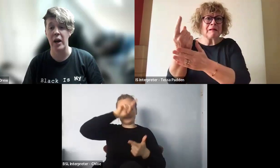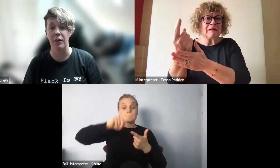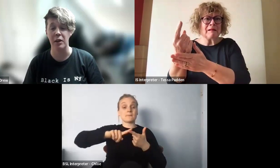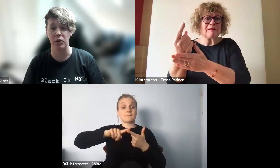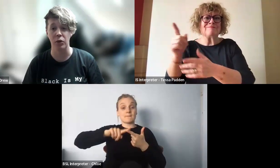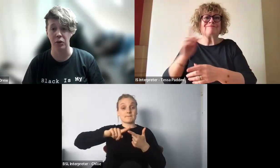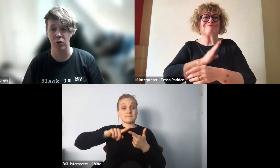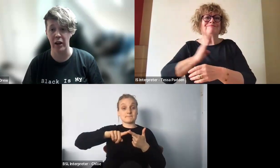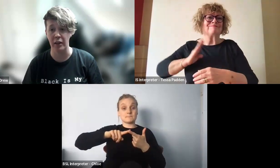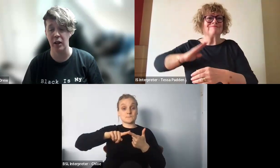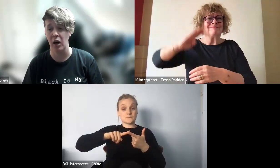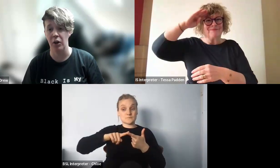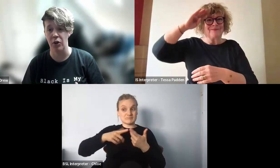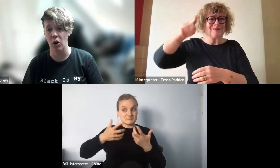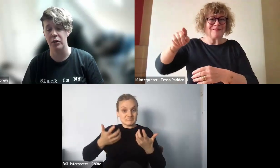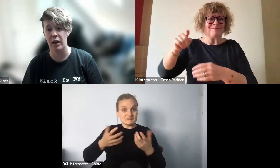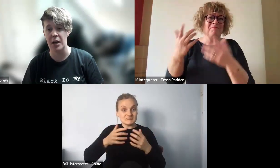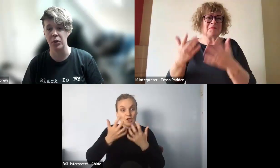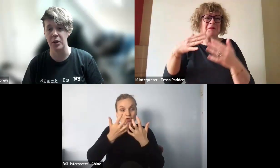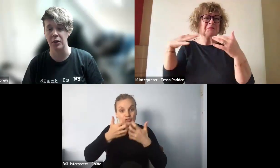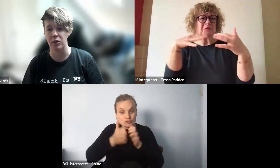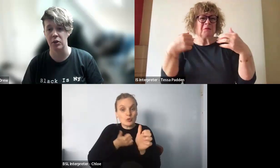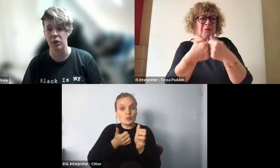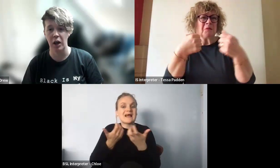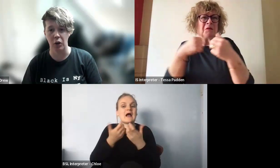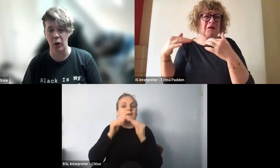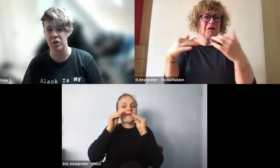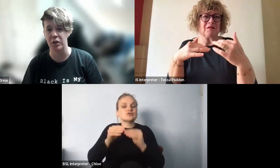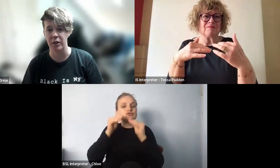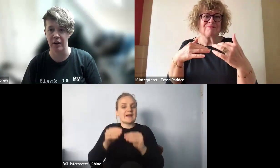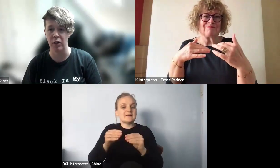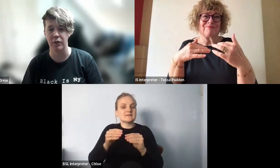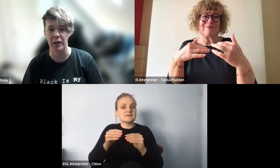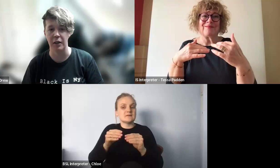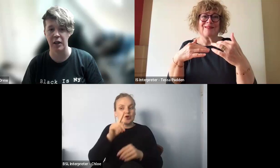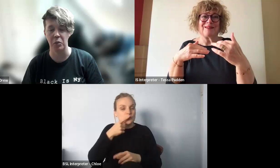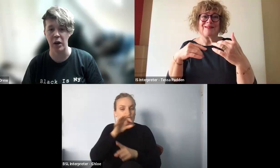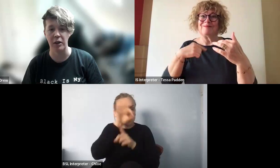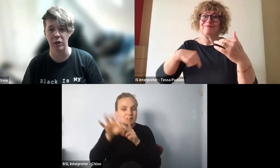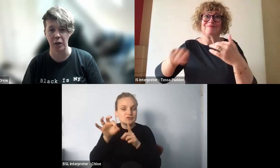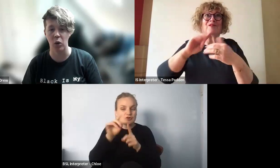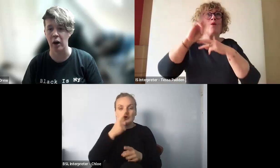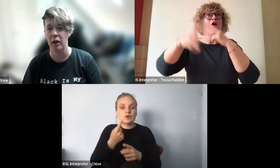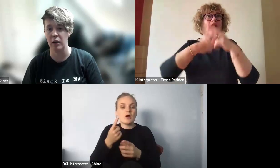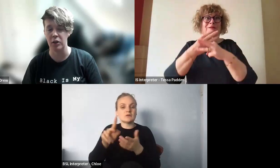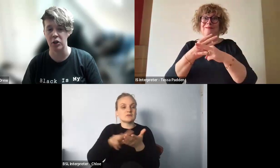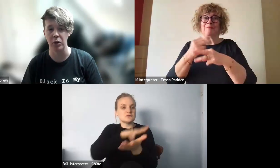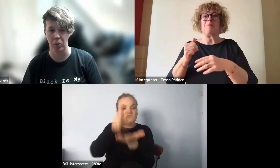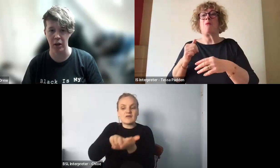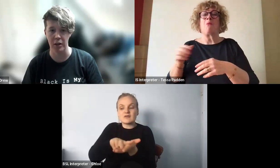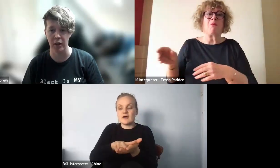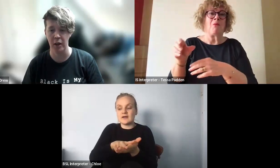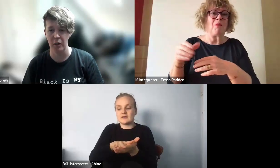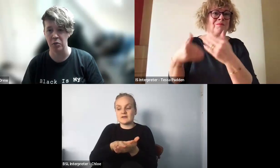put, the way that these tools are trained are not able to be understood and questioned and verified in the same way that you could inquire of a